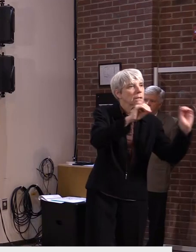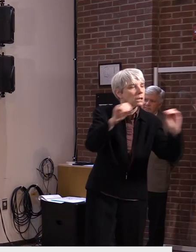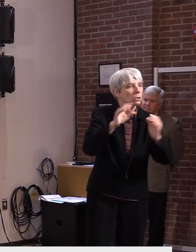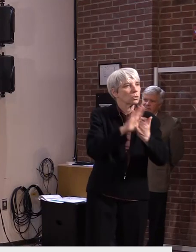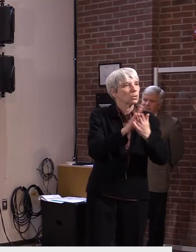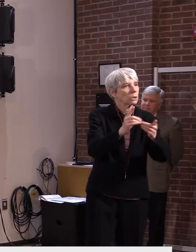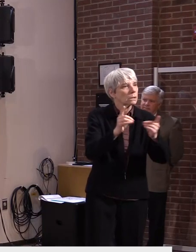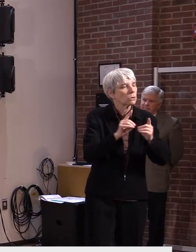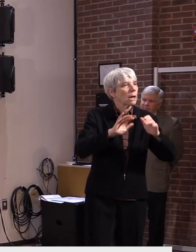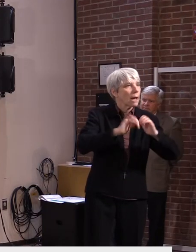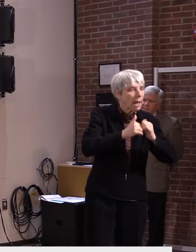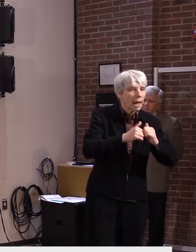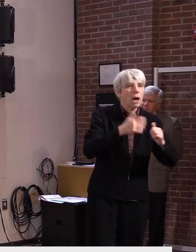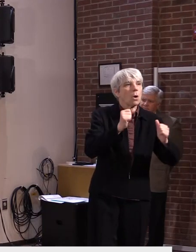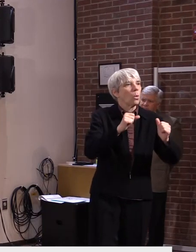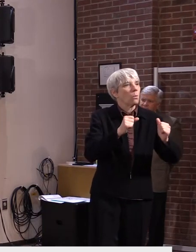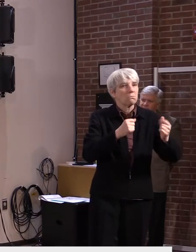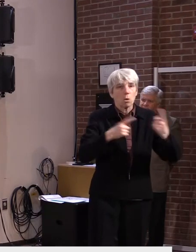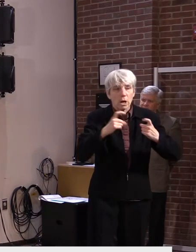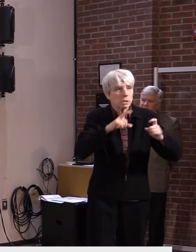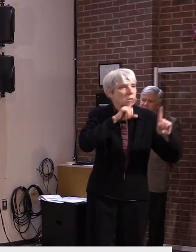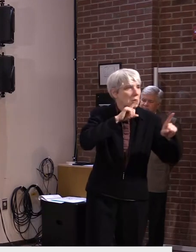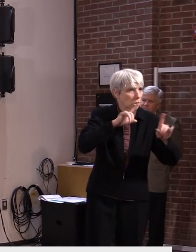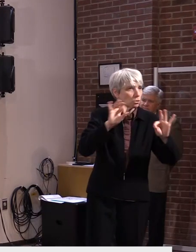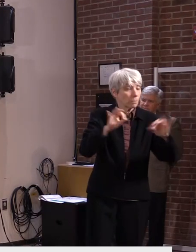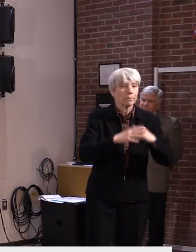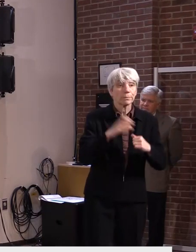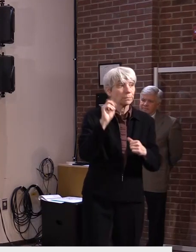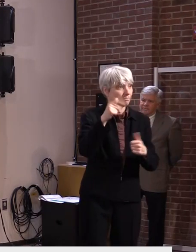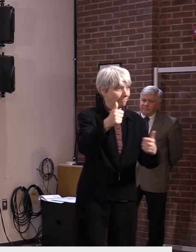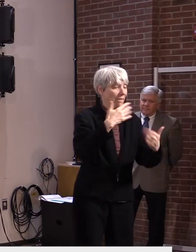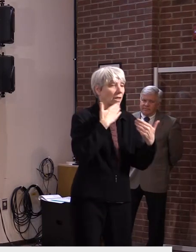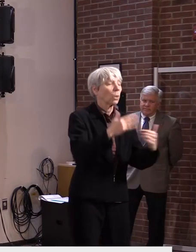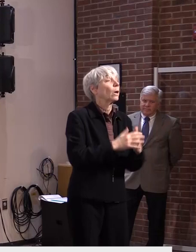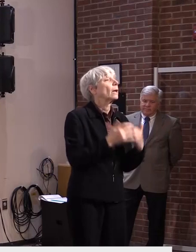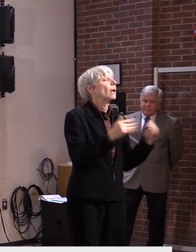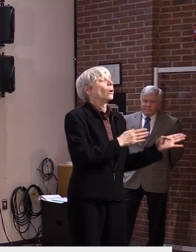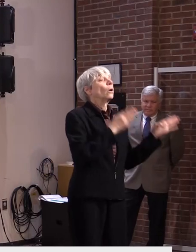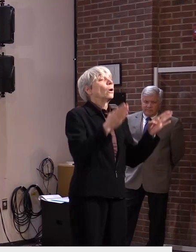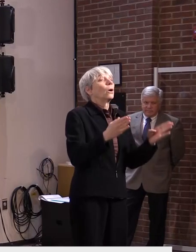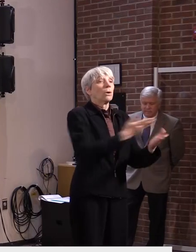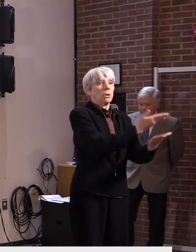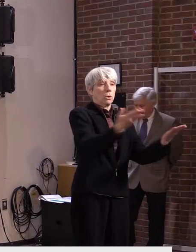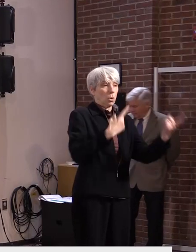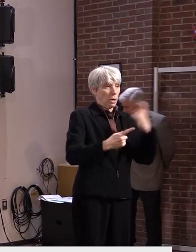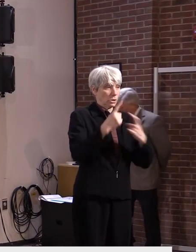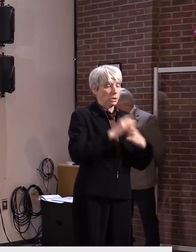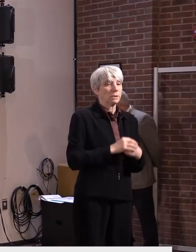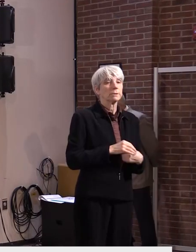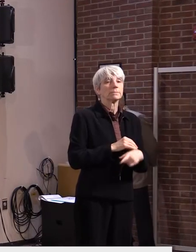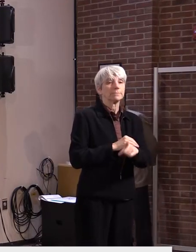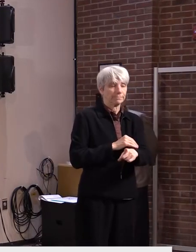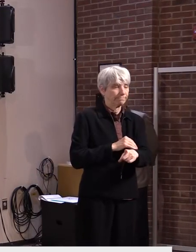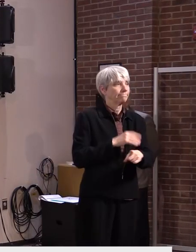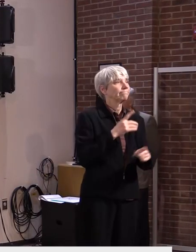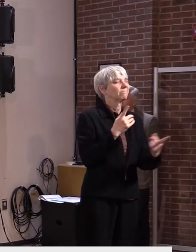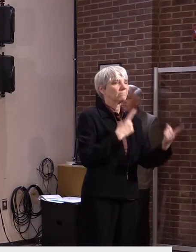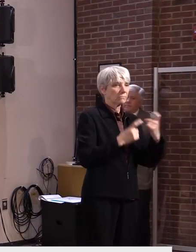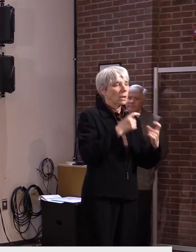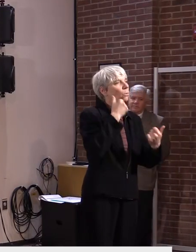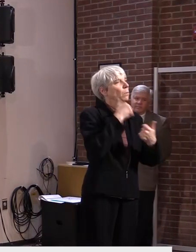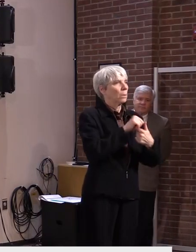And with that, we'll open it up to questions. All right, we'll start with folks in the room. And just a reminder again, the governor has to leave